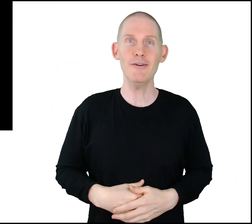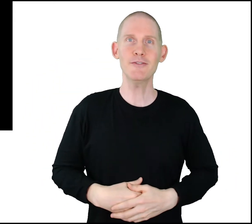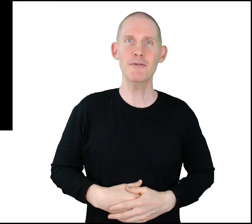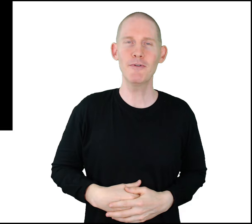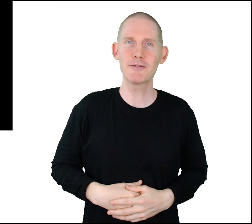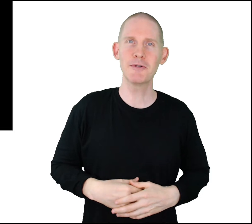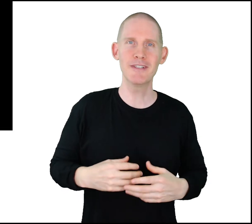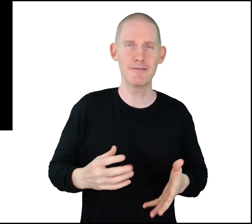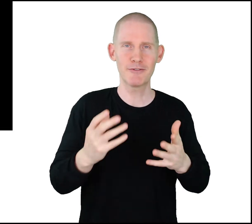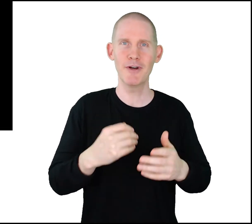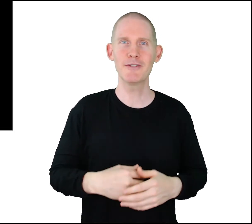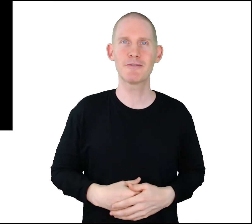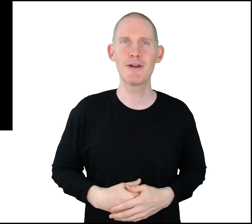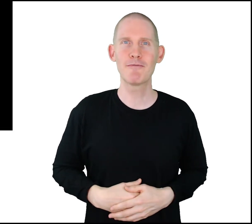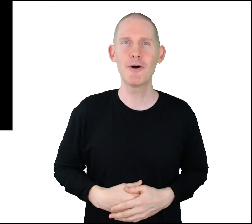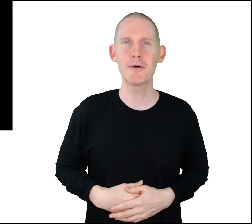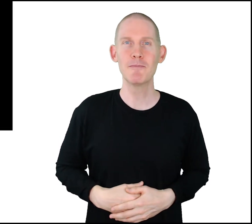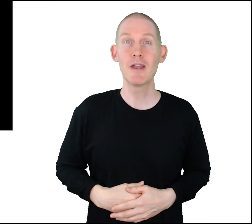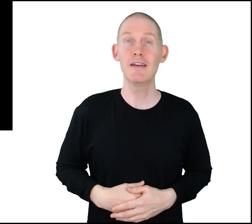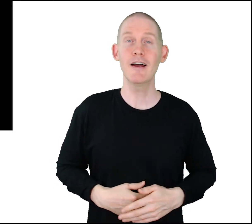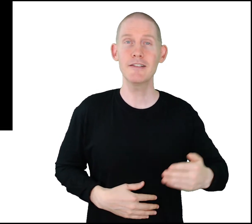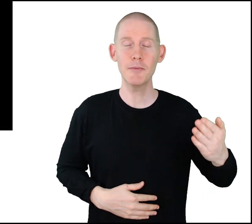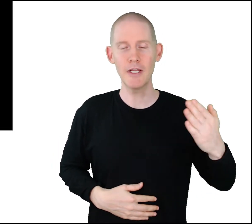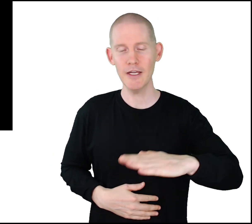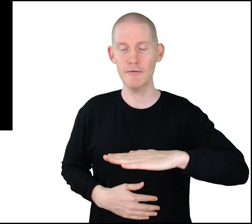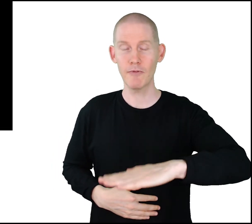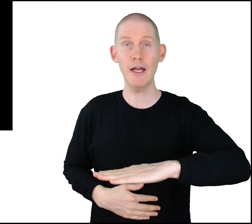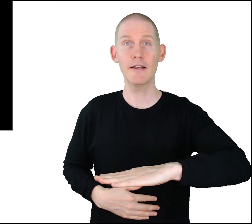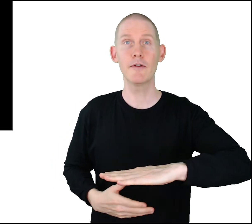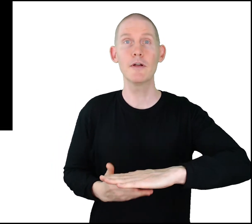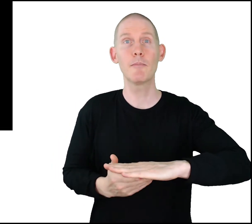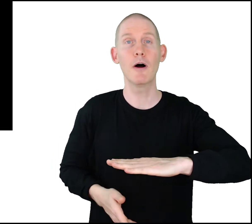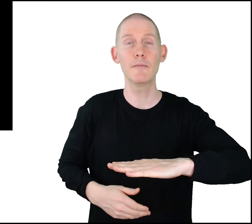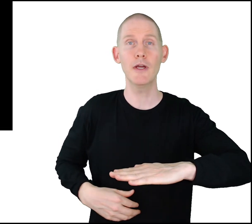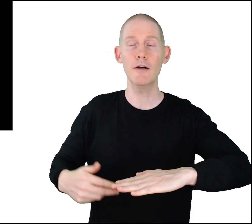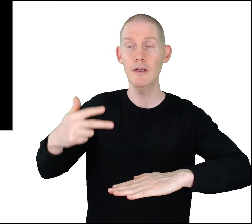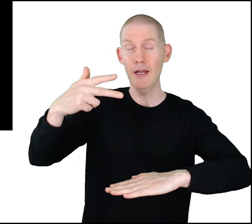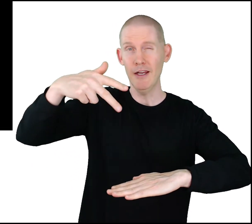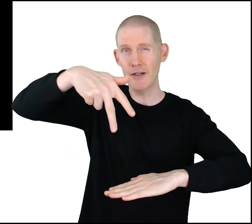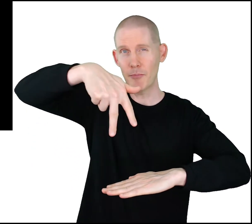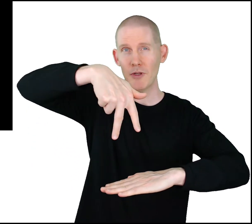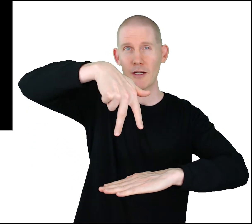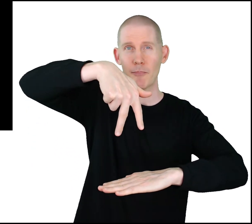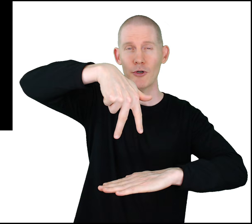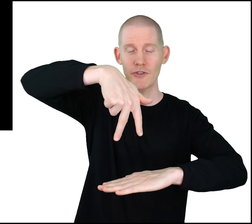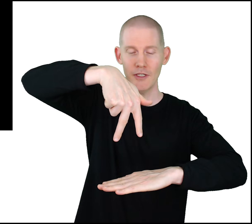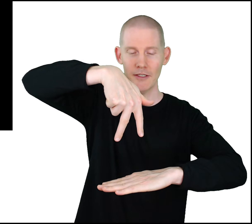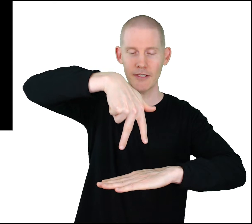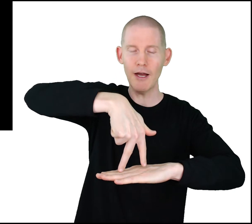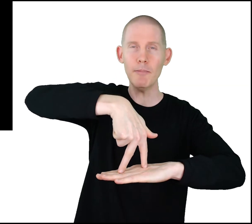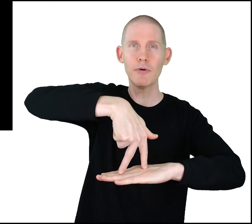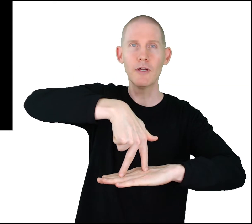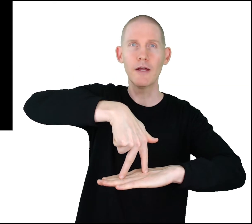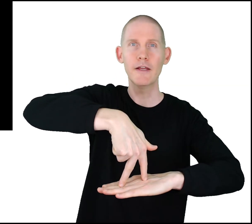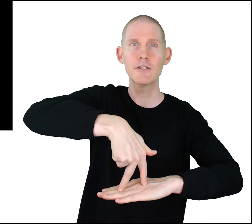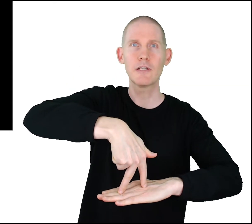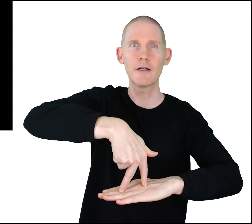Also visually very straightforward. Non-dominant hand, flat down there, palm down. You're going to put like a person on top and then just let them